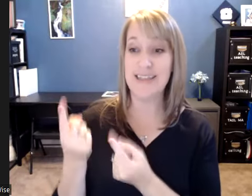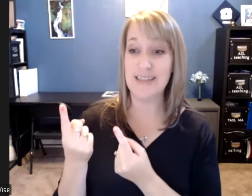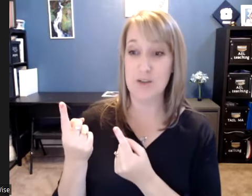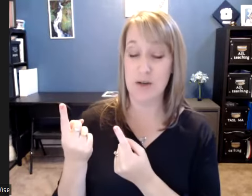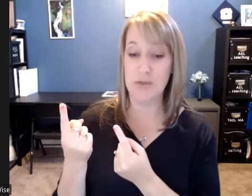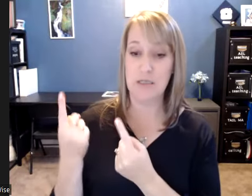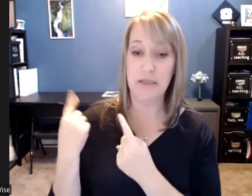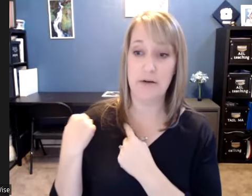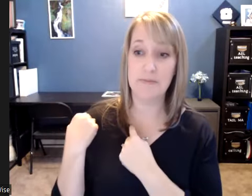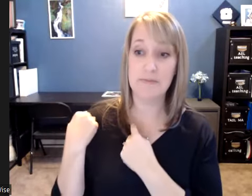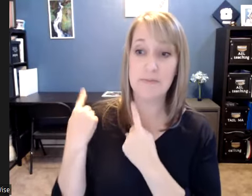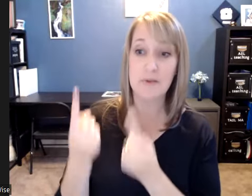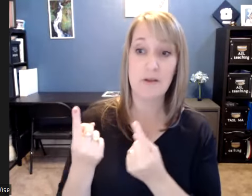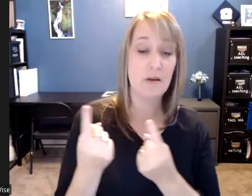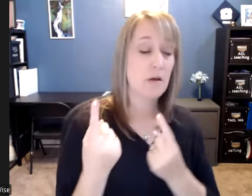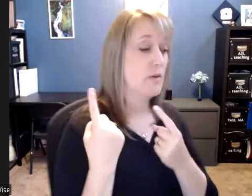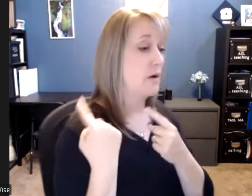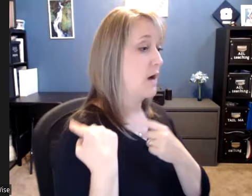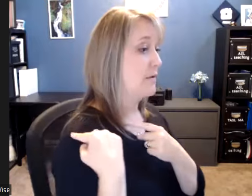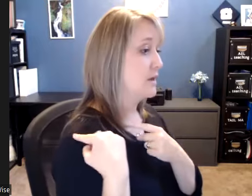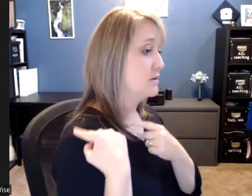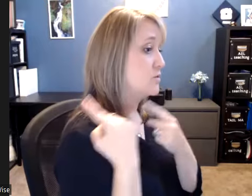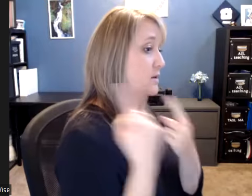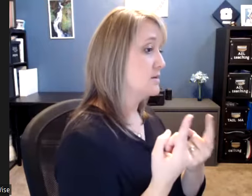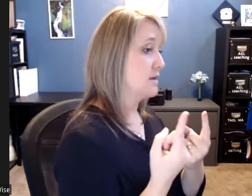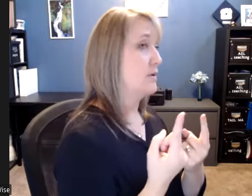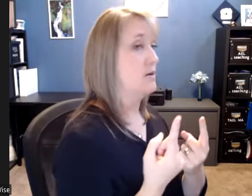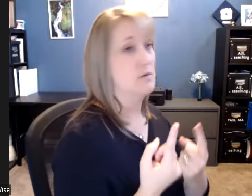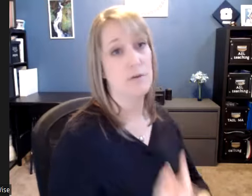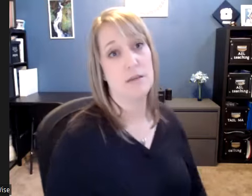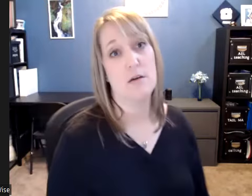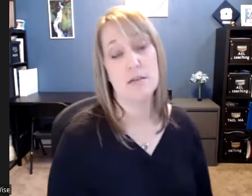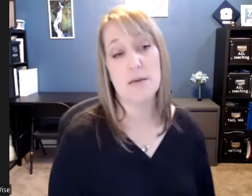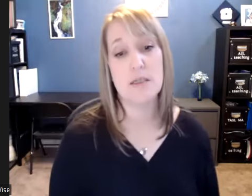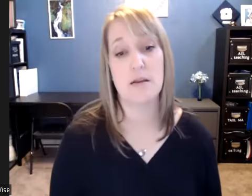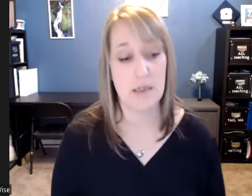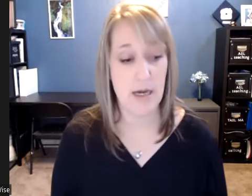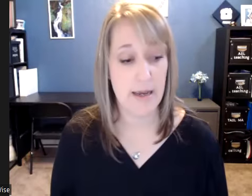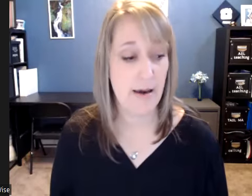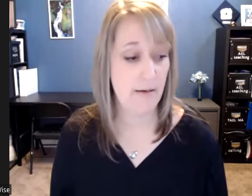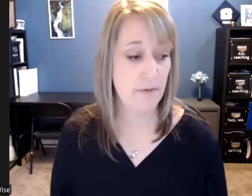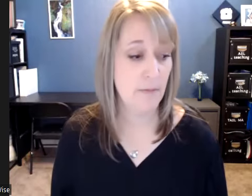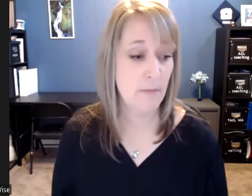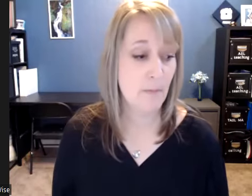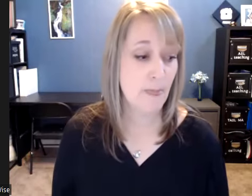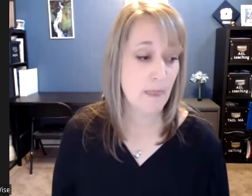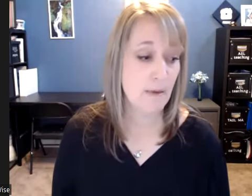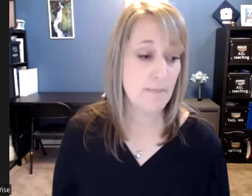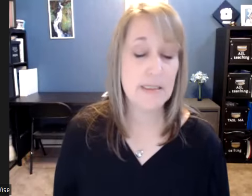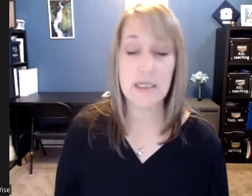since or up until now. There are other English words that we use for this concept. Like I have been